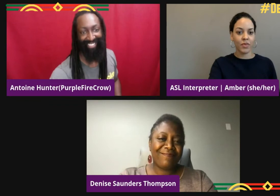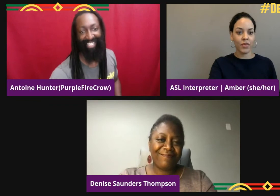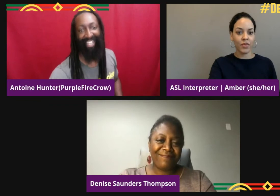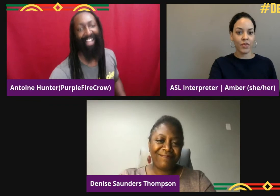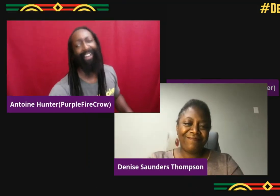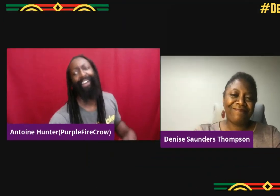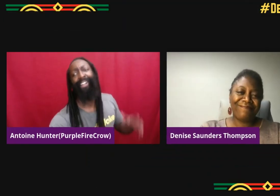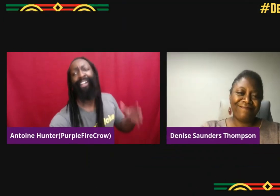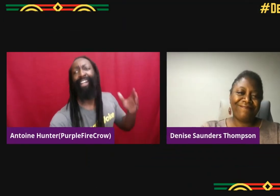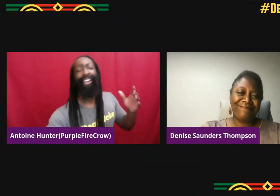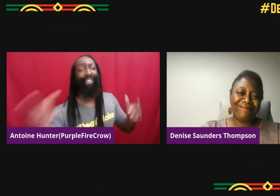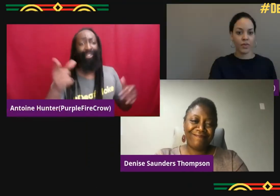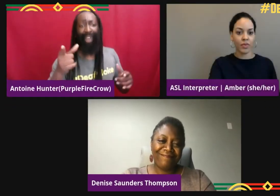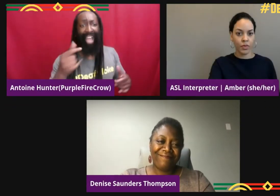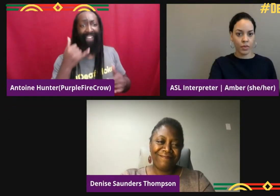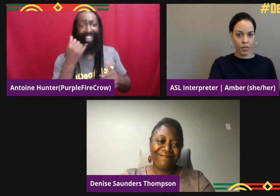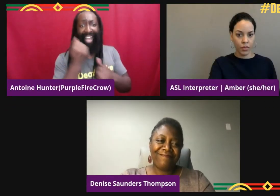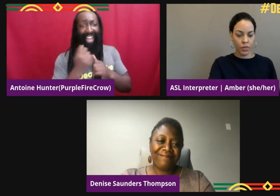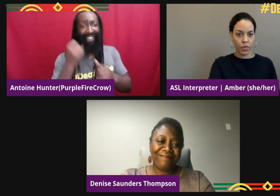Wonderful.